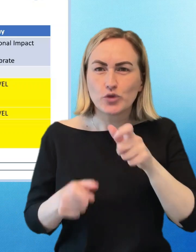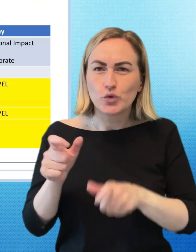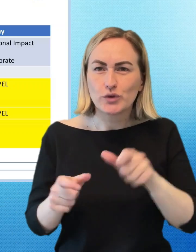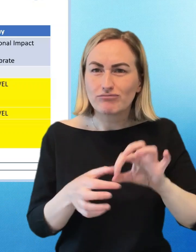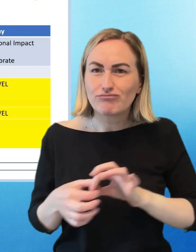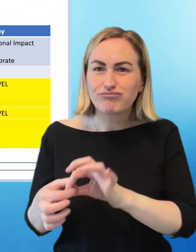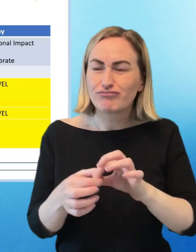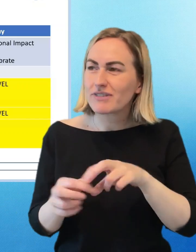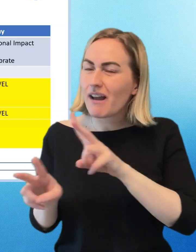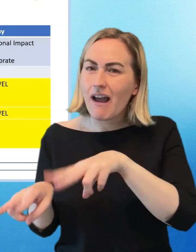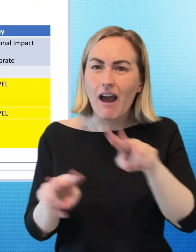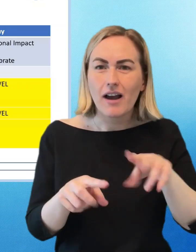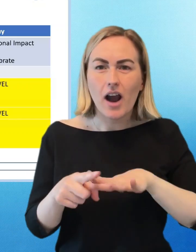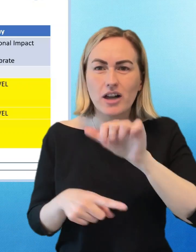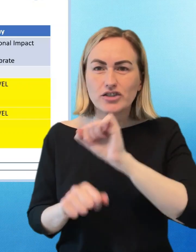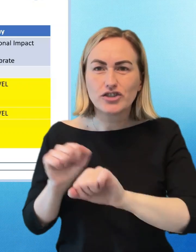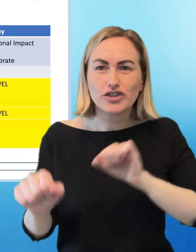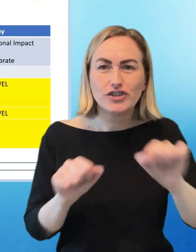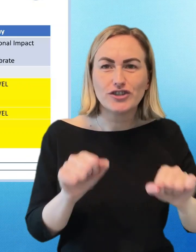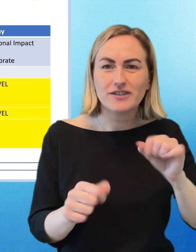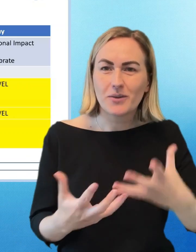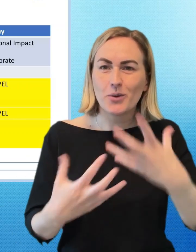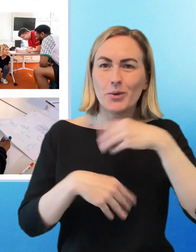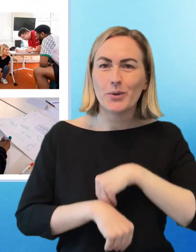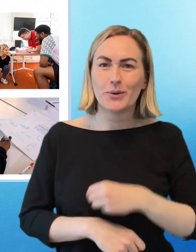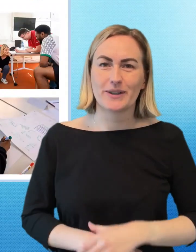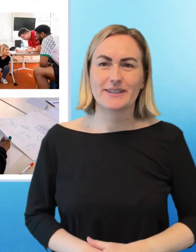students together to see the cultural aspects of each area.